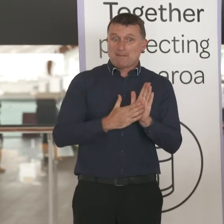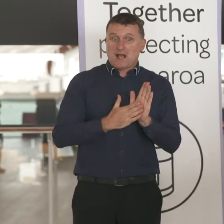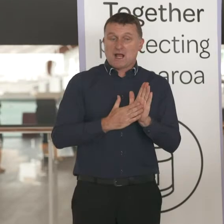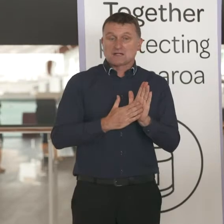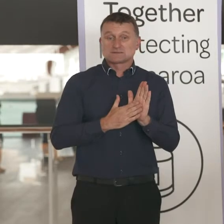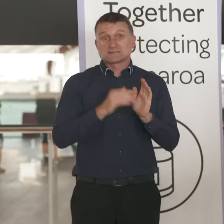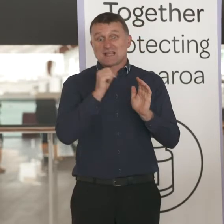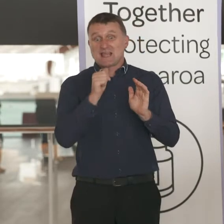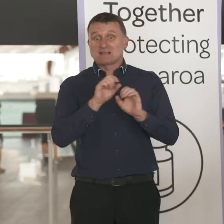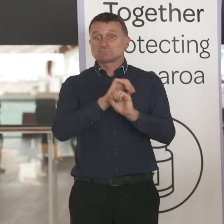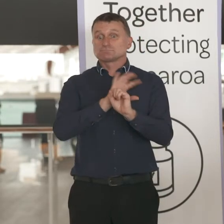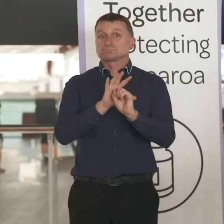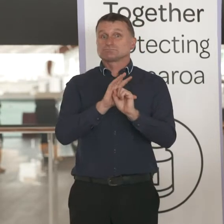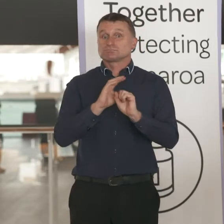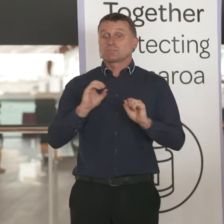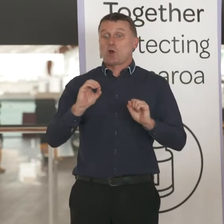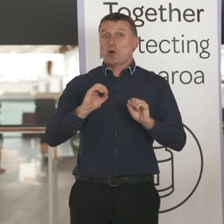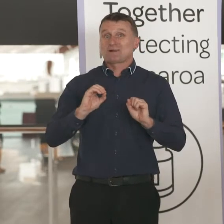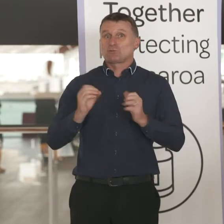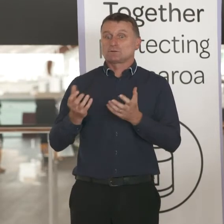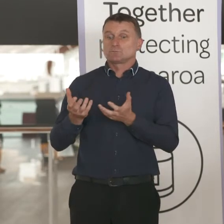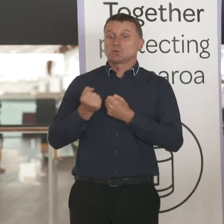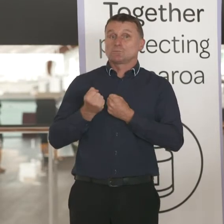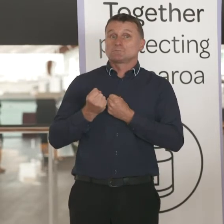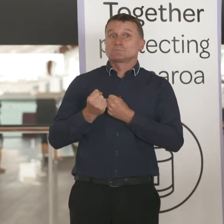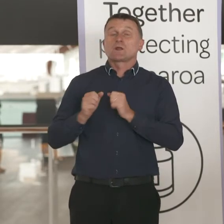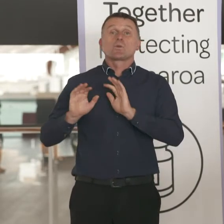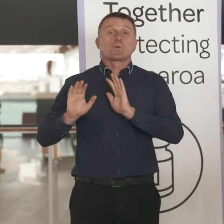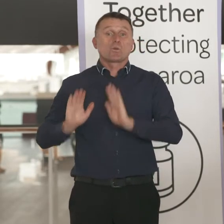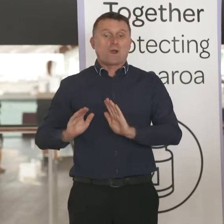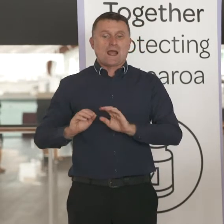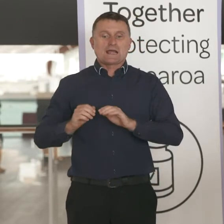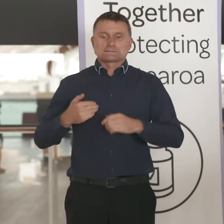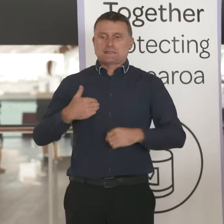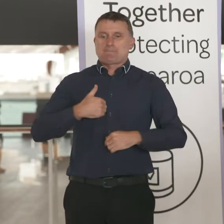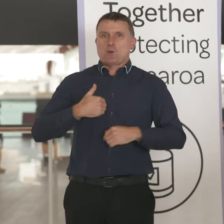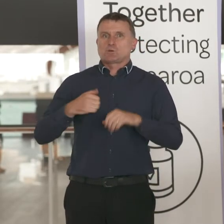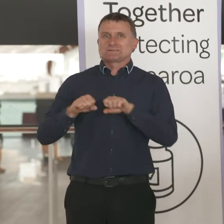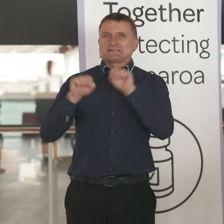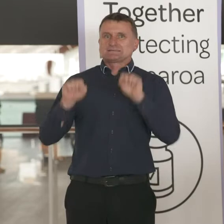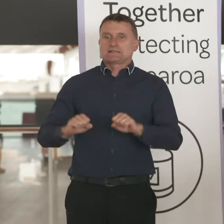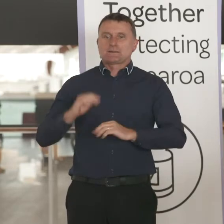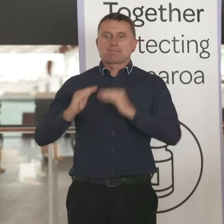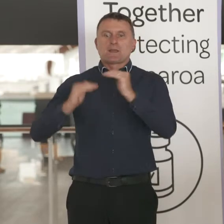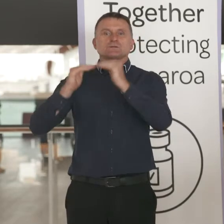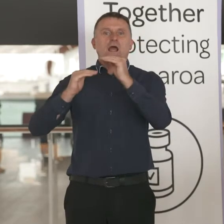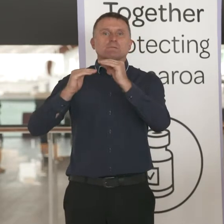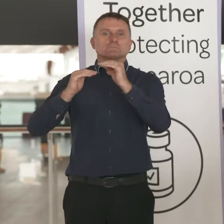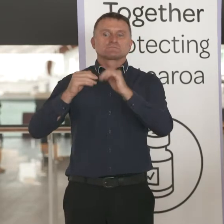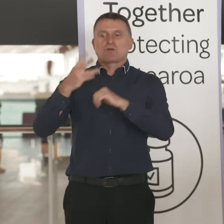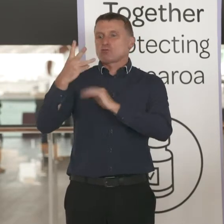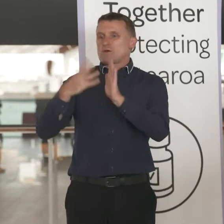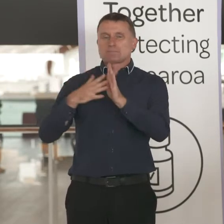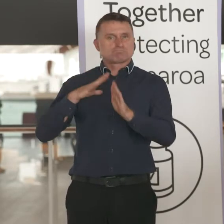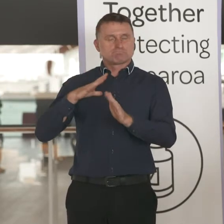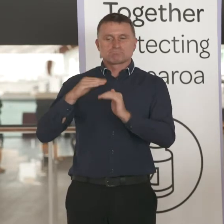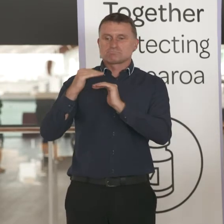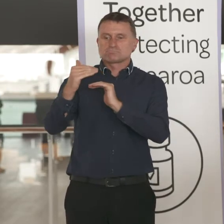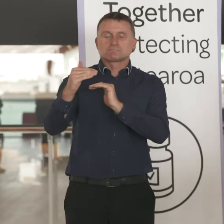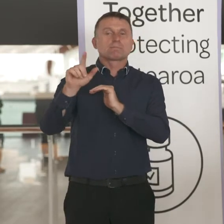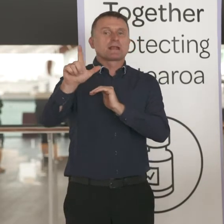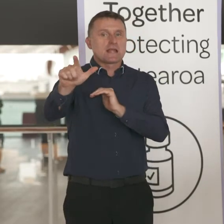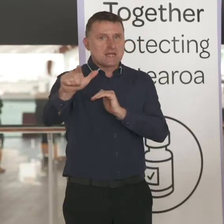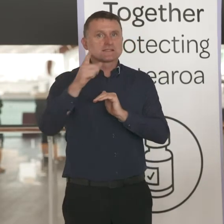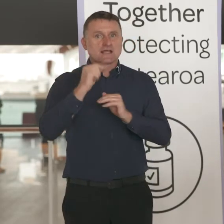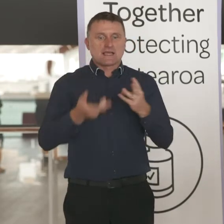the Omicron opportunity to again mature that immunity and then boost later on. So, but that I would expect will lead to some